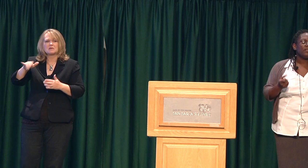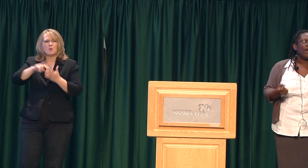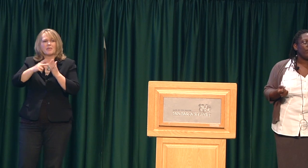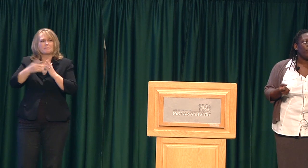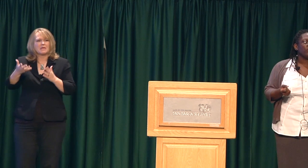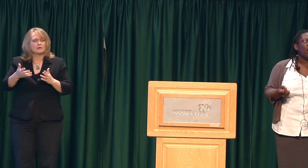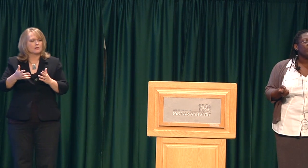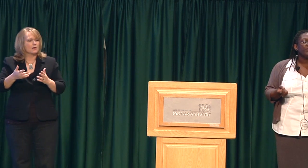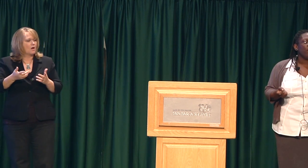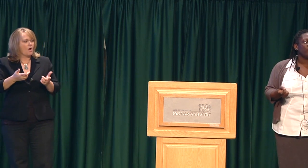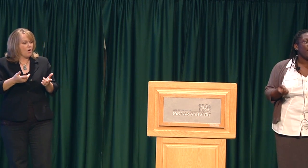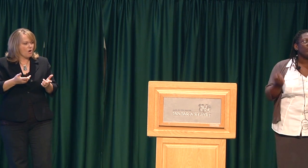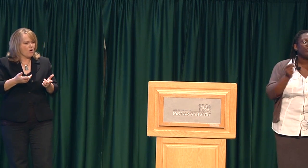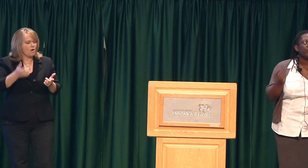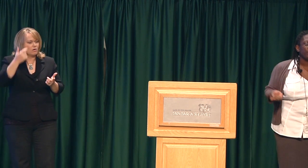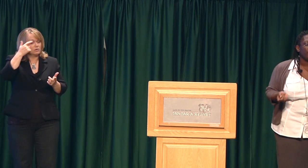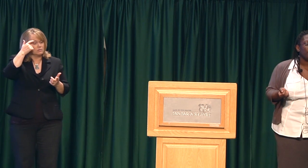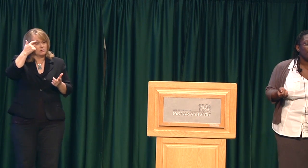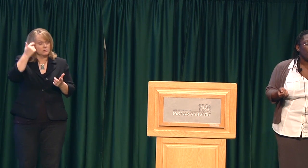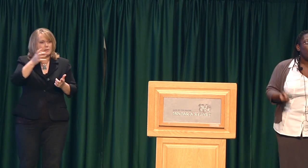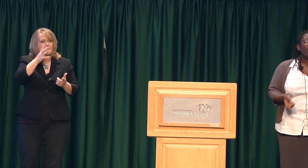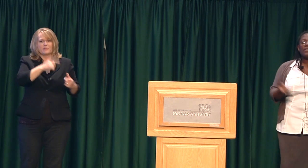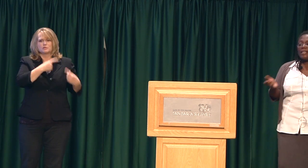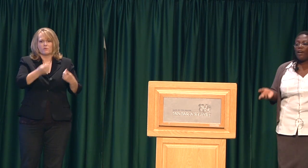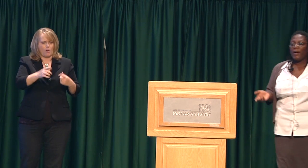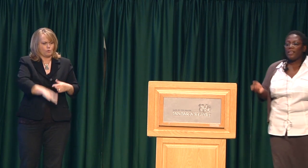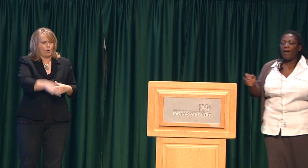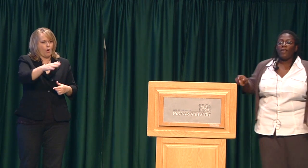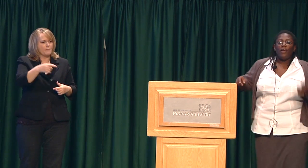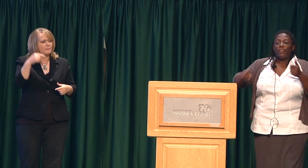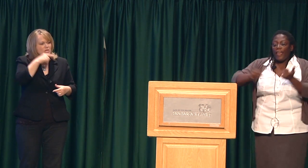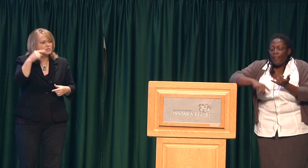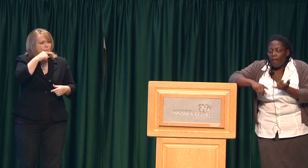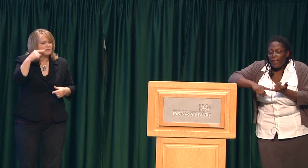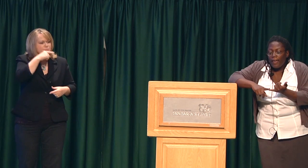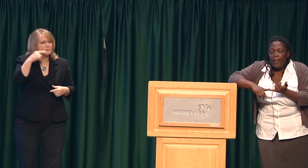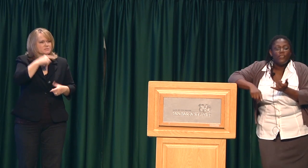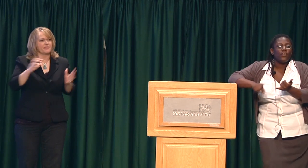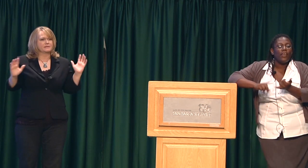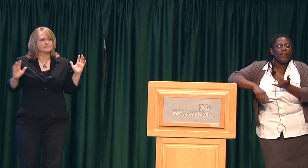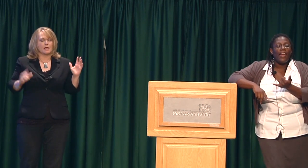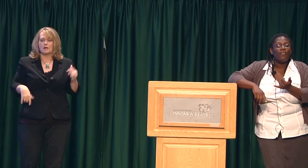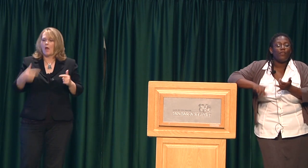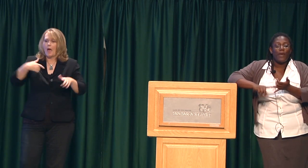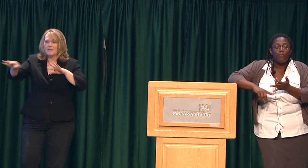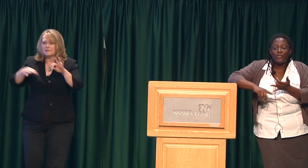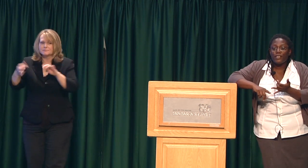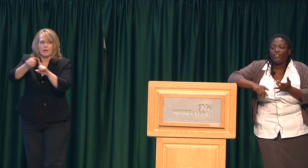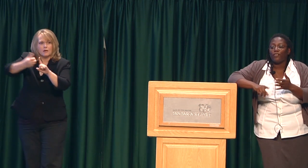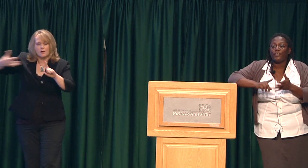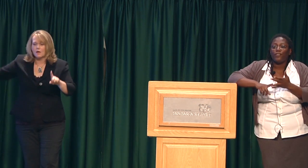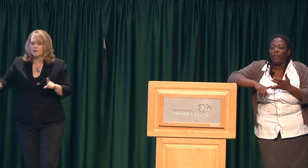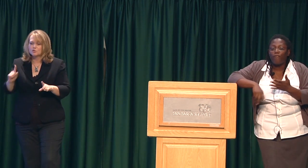mom really didn't sign very well, so all she would tell her child was brush your teeth. Whereas I tell my child, can't get all that candy because you're going to get a cavity, you better